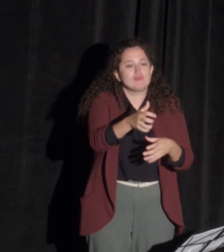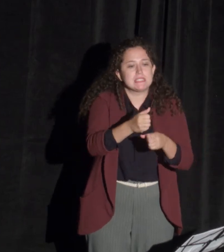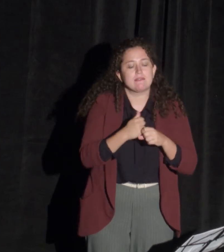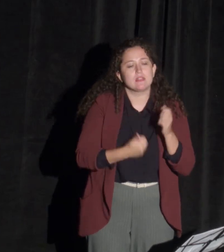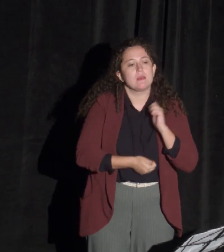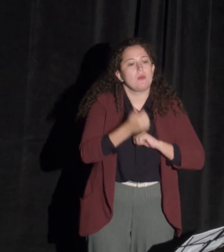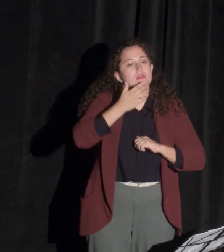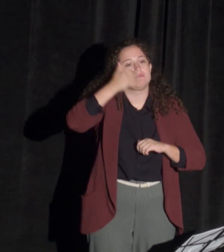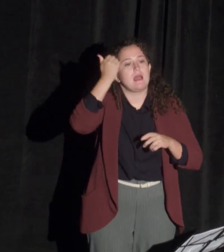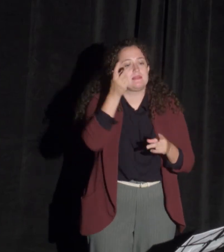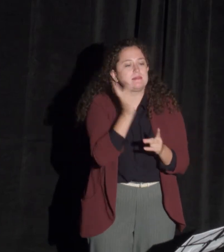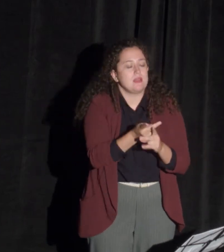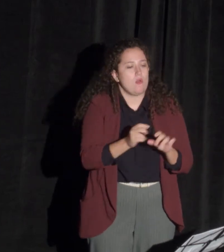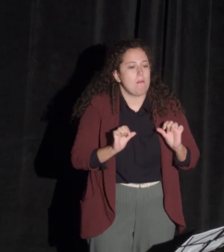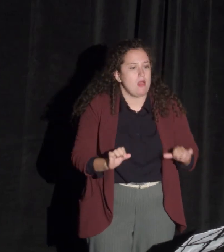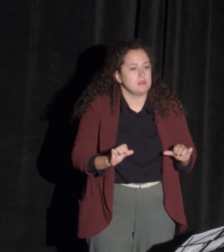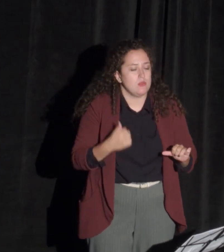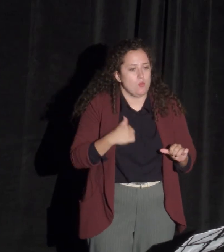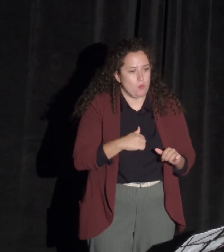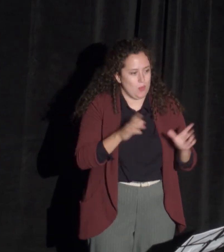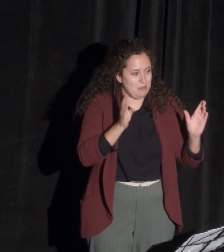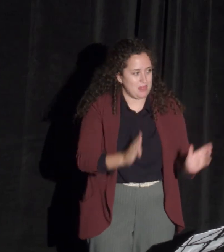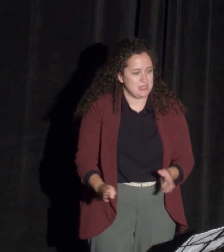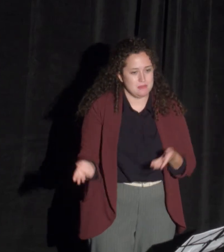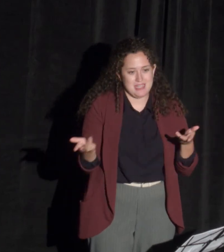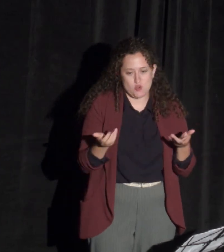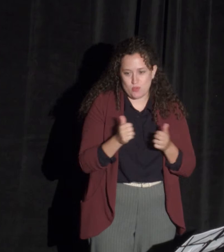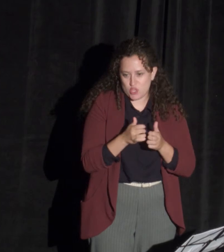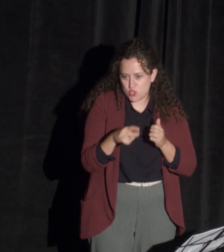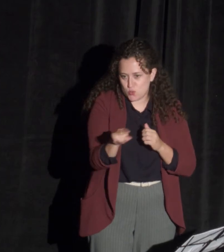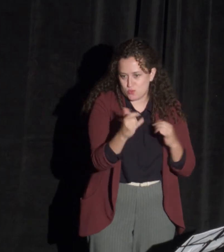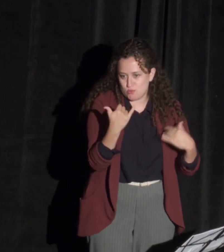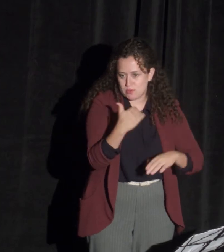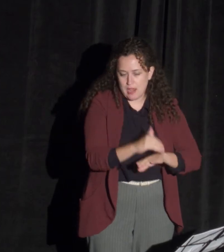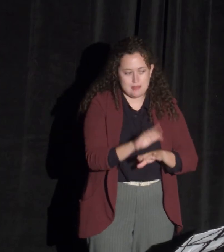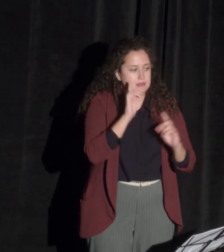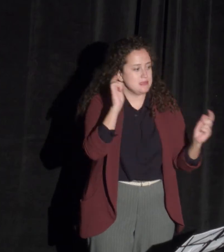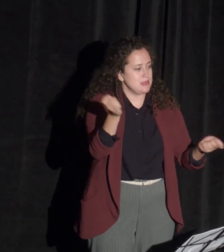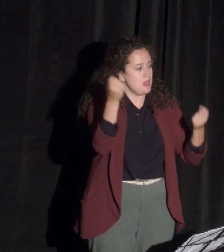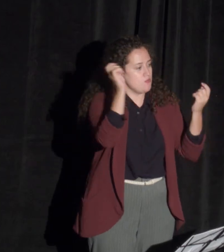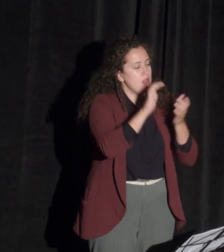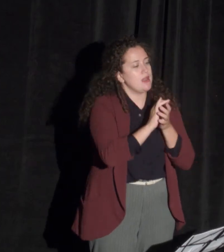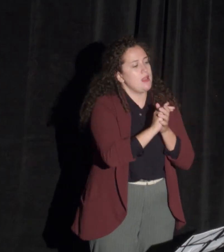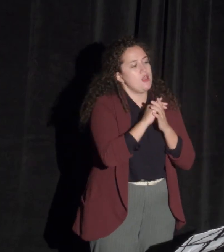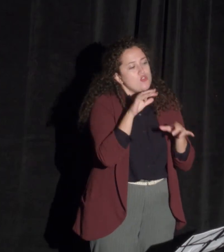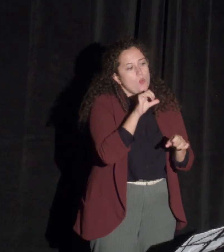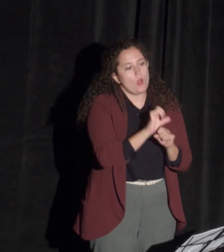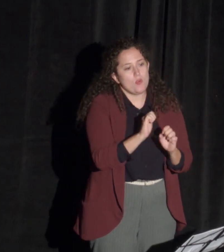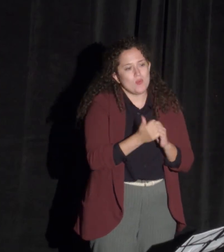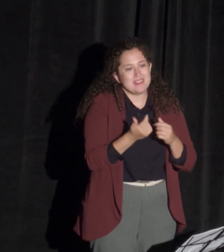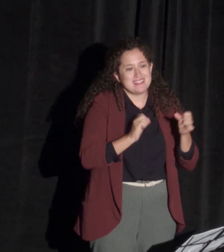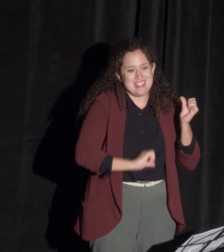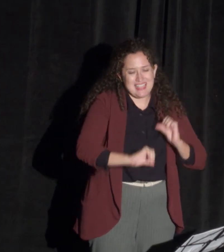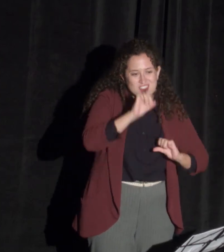you, celebrating the famous works and people in science fiction and fantasy literature and its fandom. We really miss all of